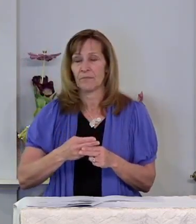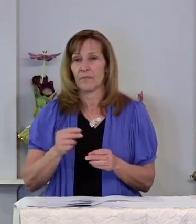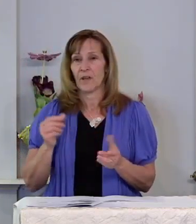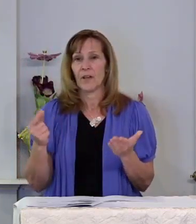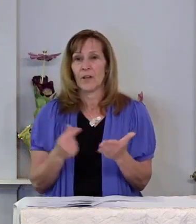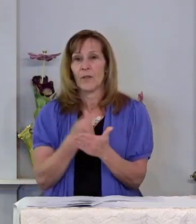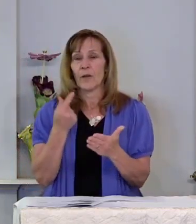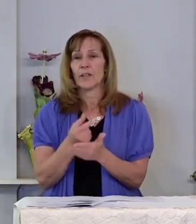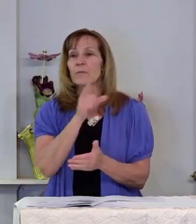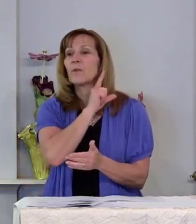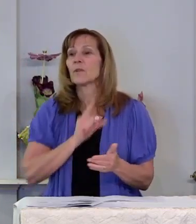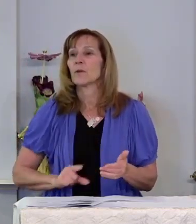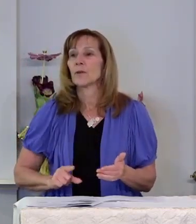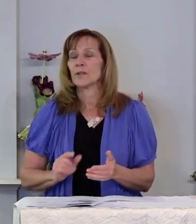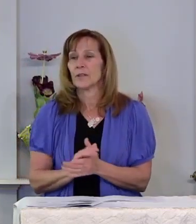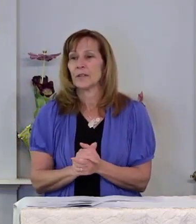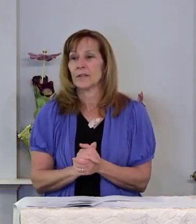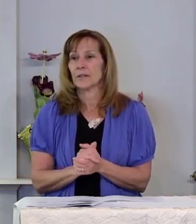The Gospel of the Lord.